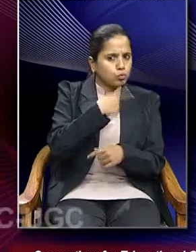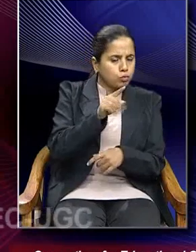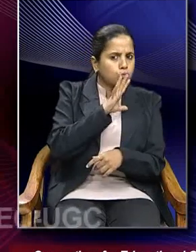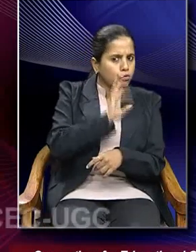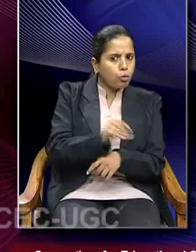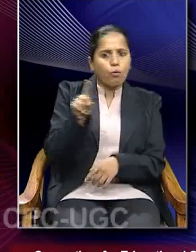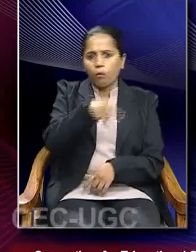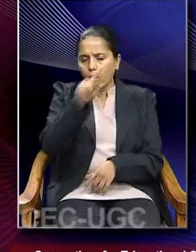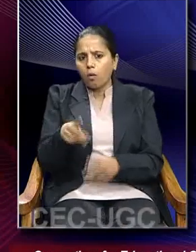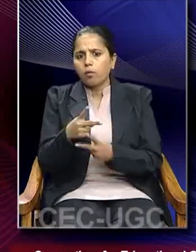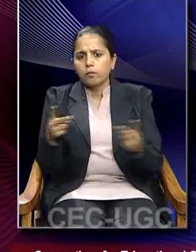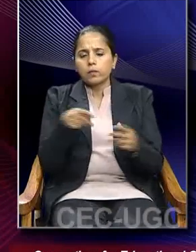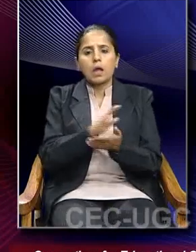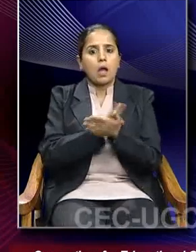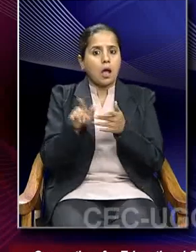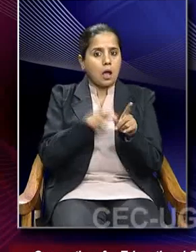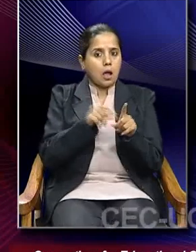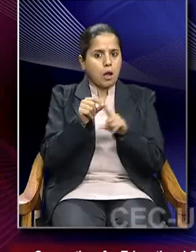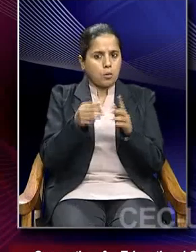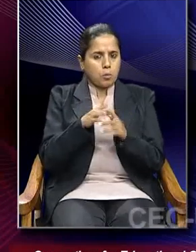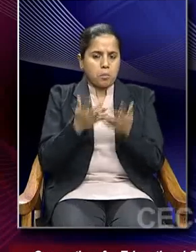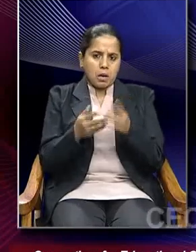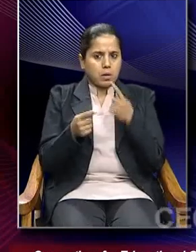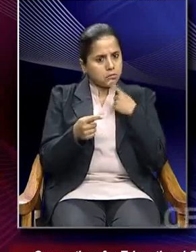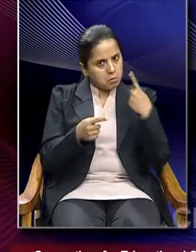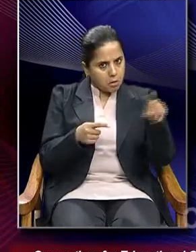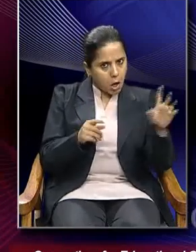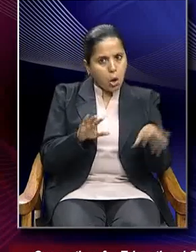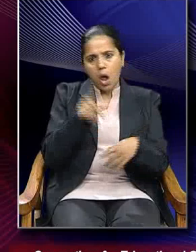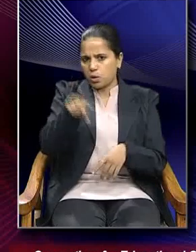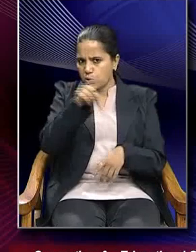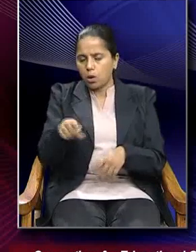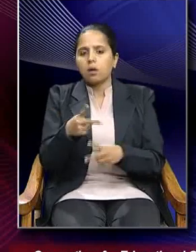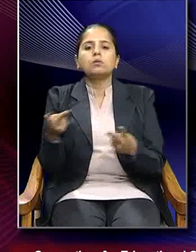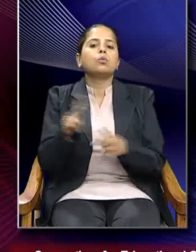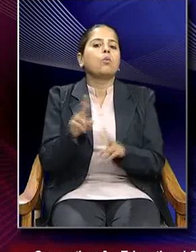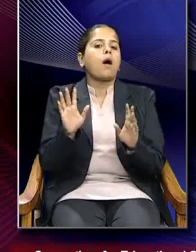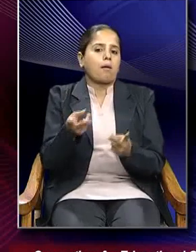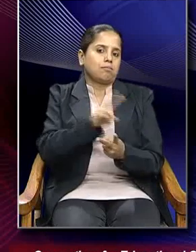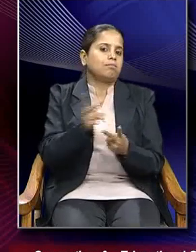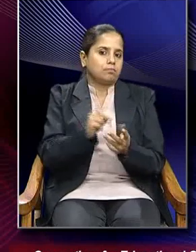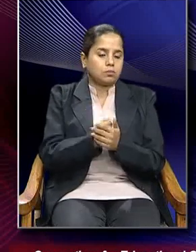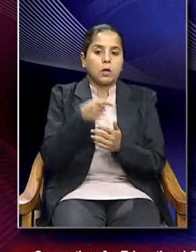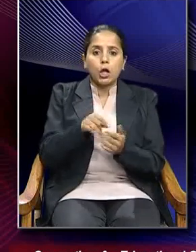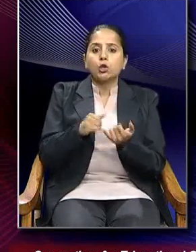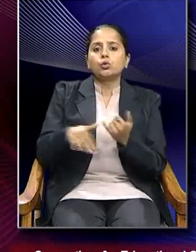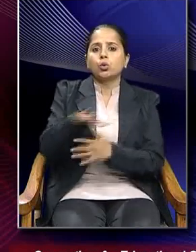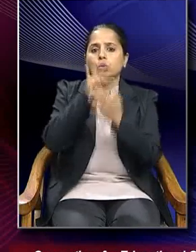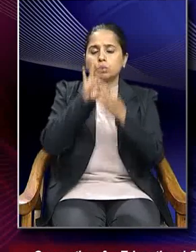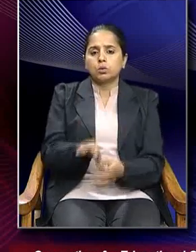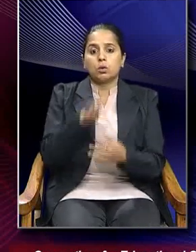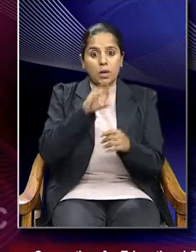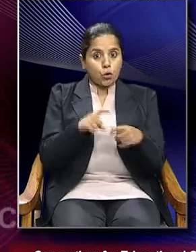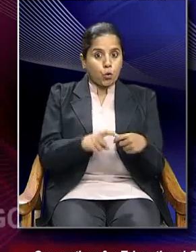The hypothesis is either proved wrong or it is proved correct. In sociology, mainly in the